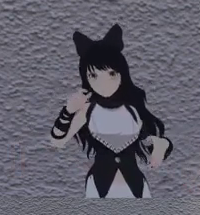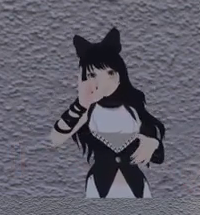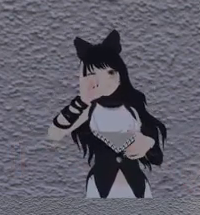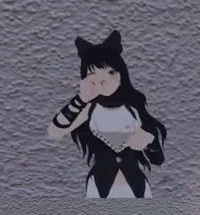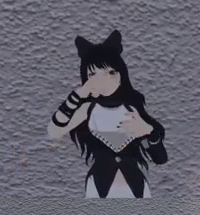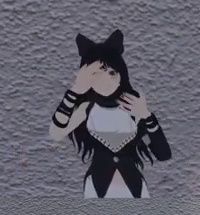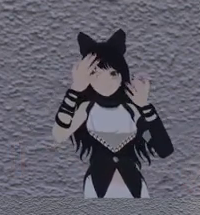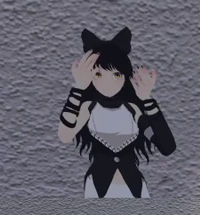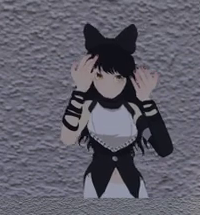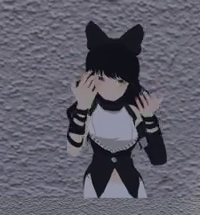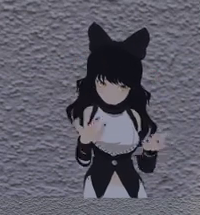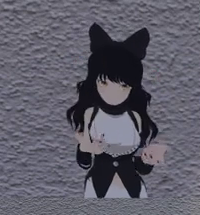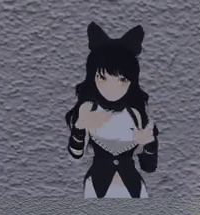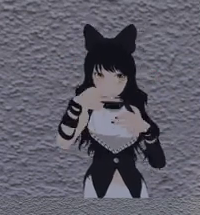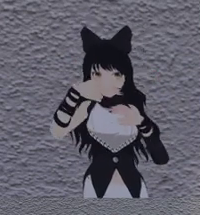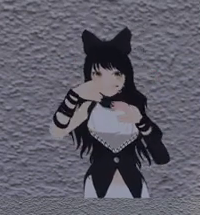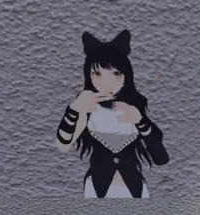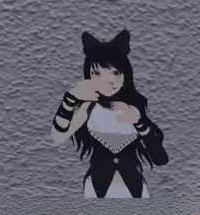Gain weight, fat.